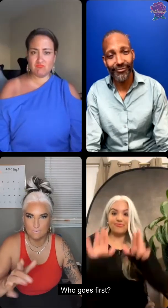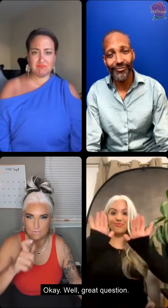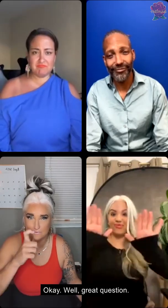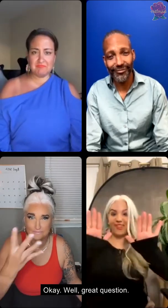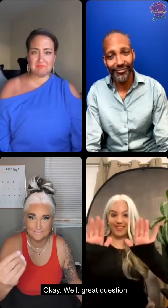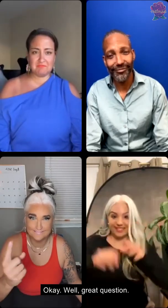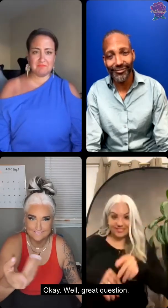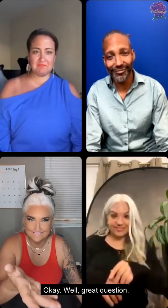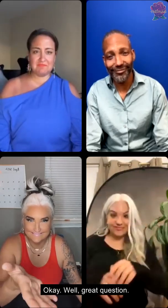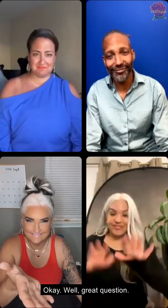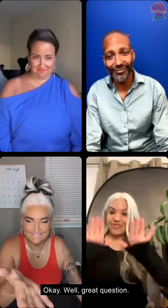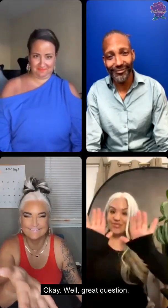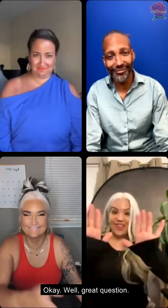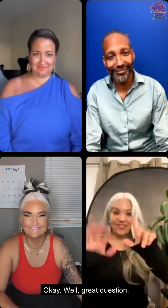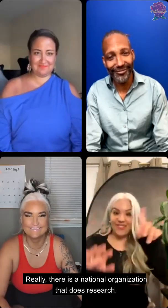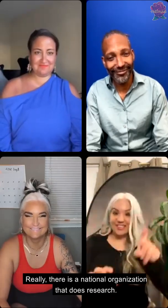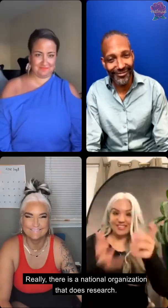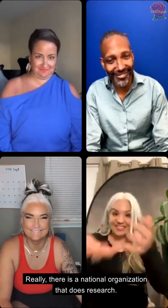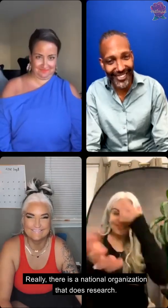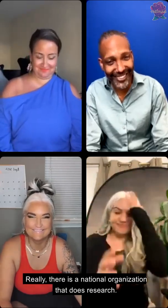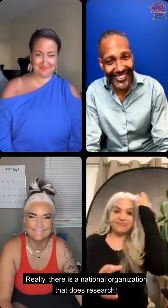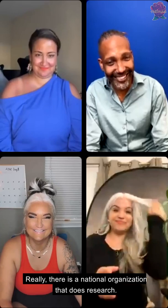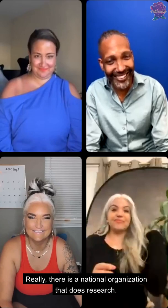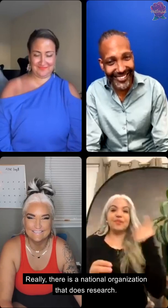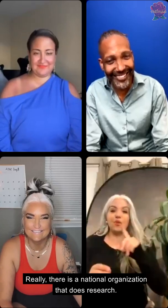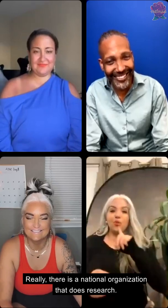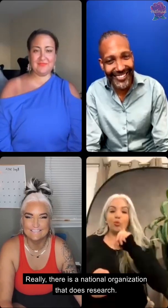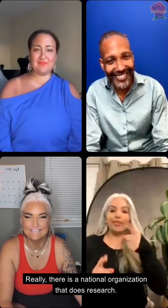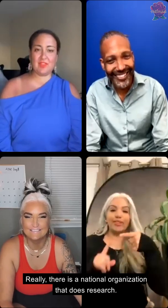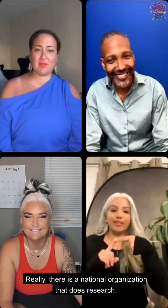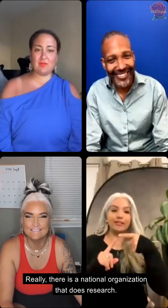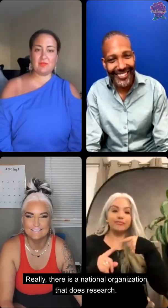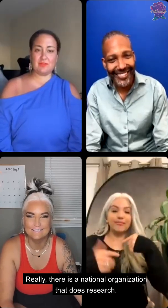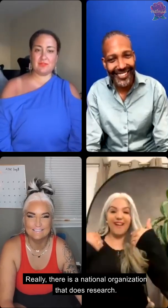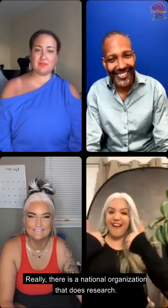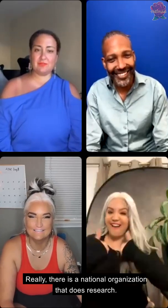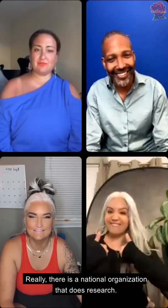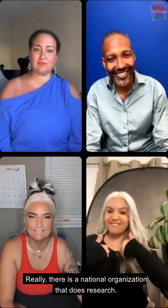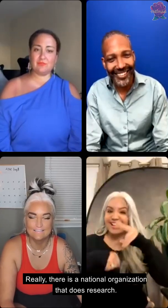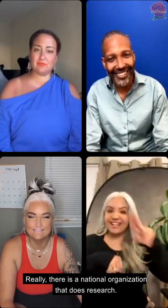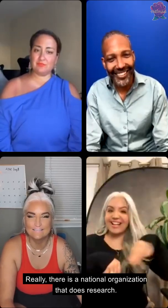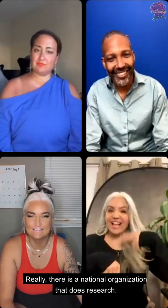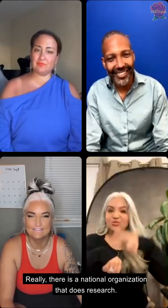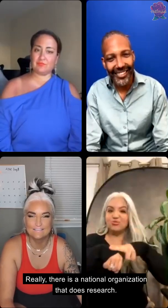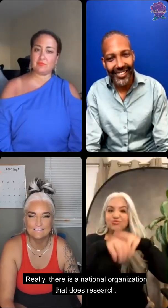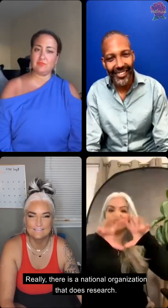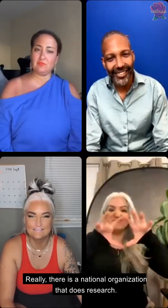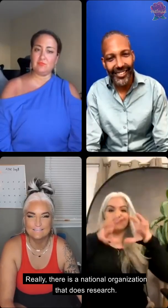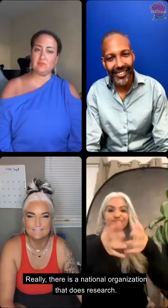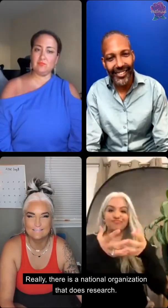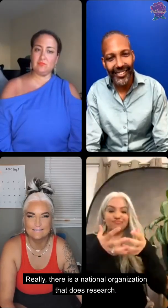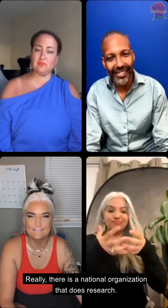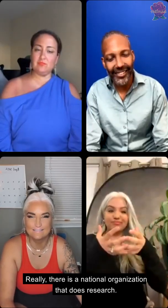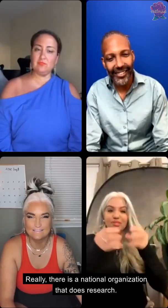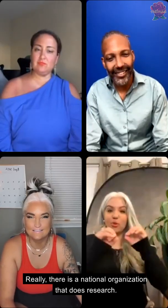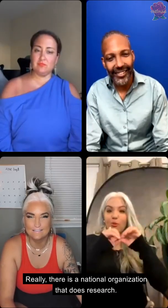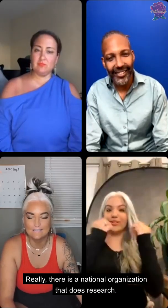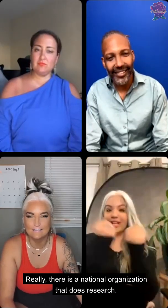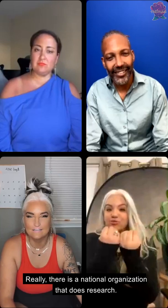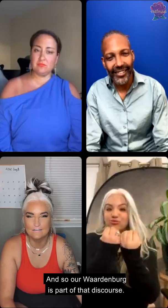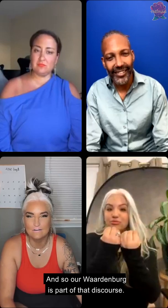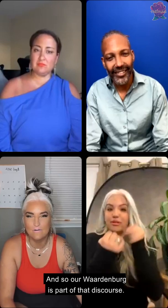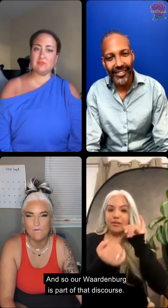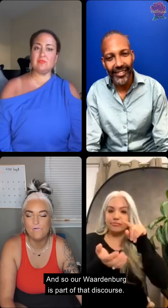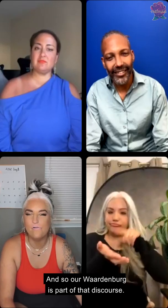Who goes first? Okay, well, great question. Really, there is a national